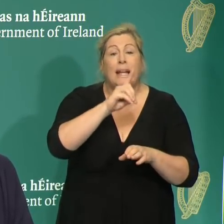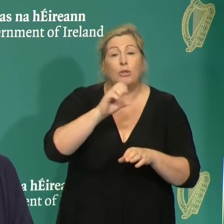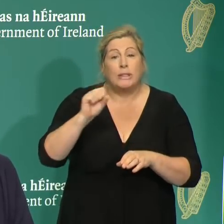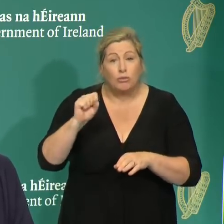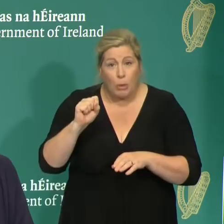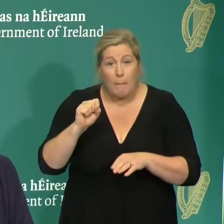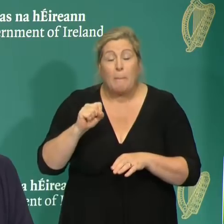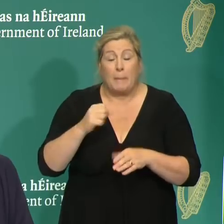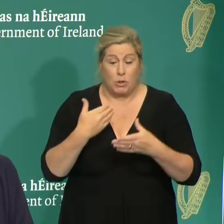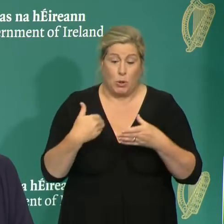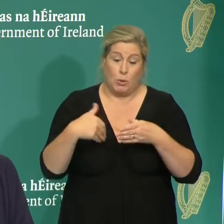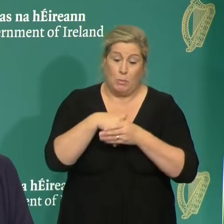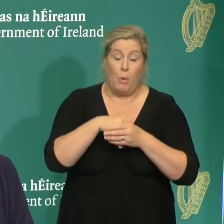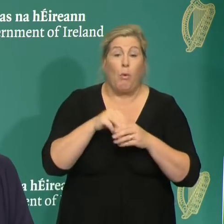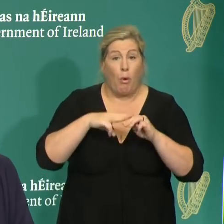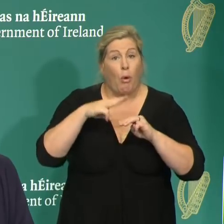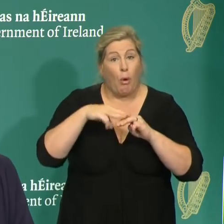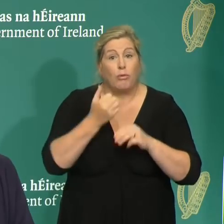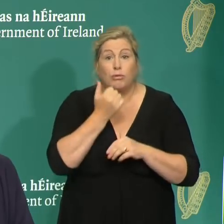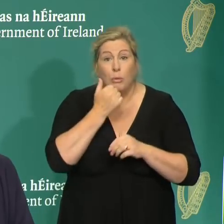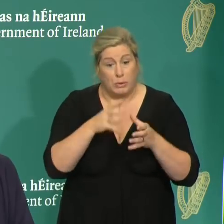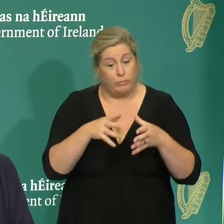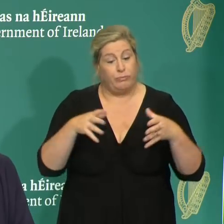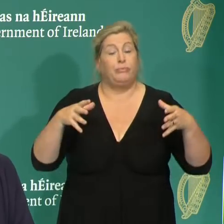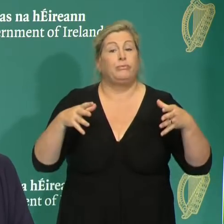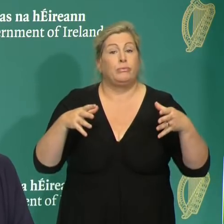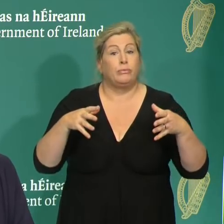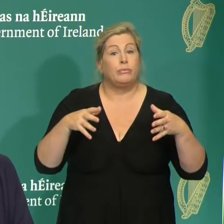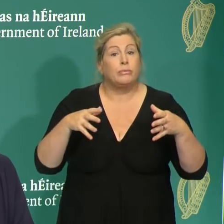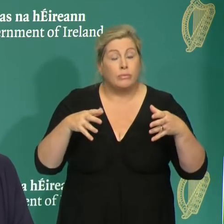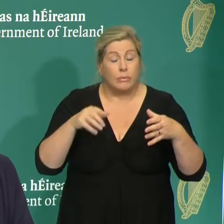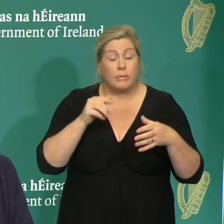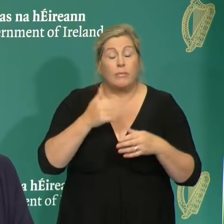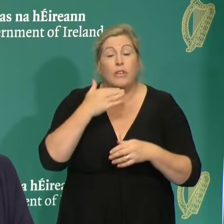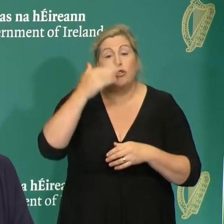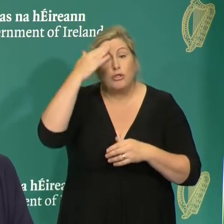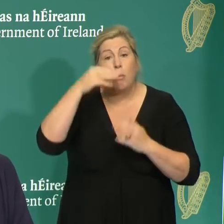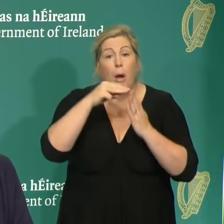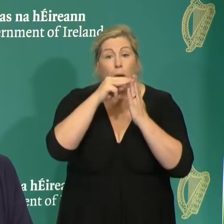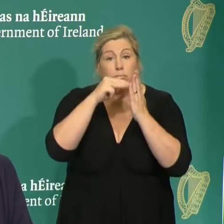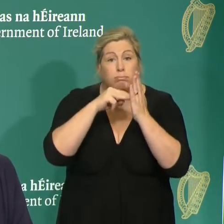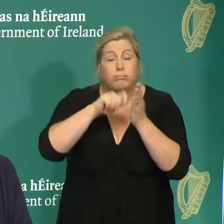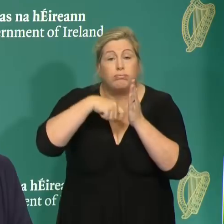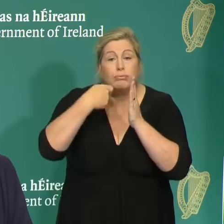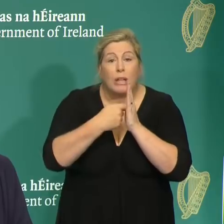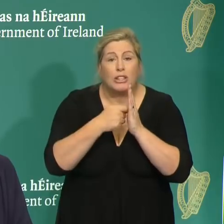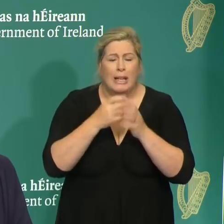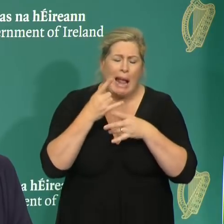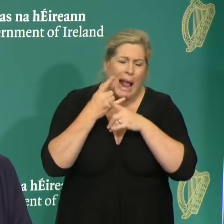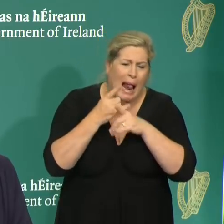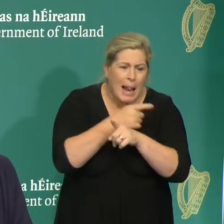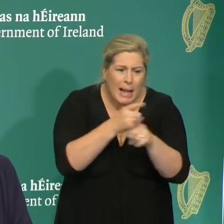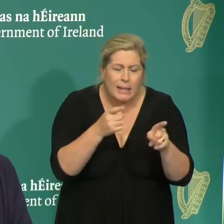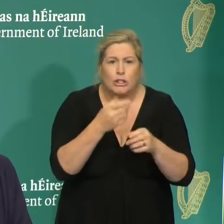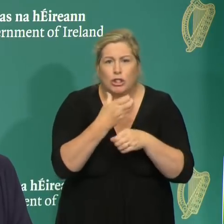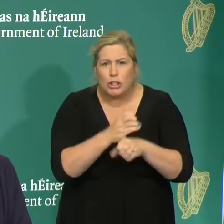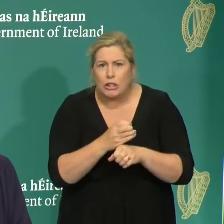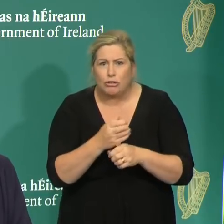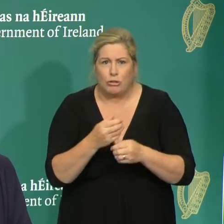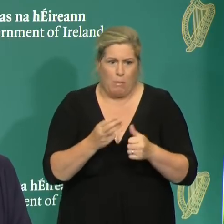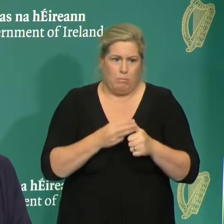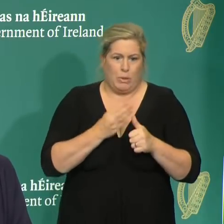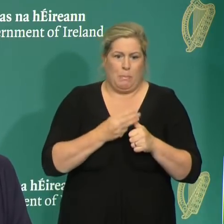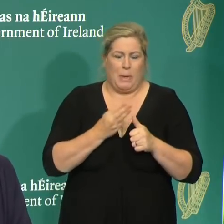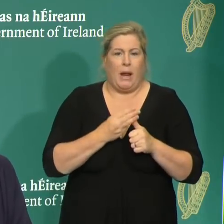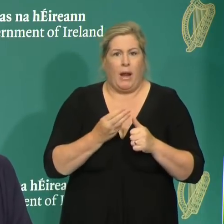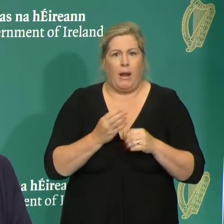the inclusion of children with complex needs. The summer provision will be crucial in helping these children to prepare for a return to